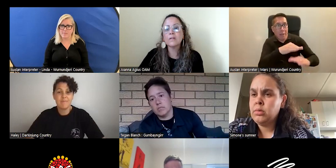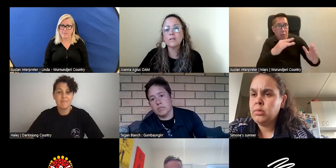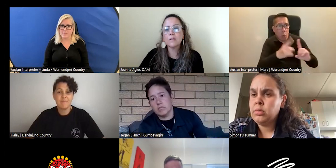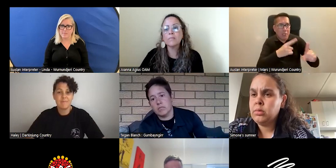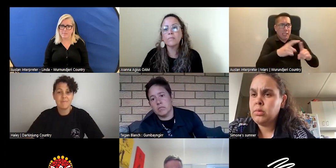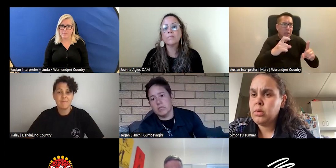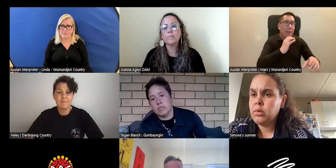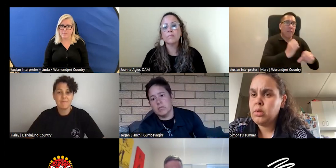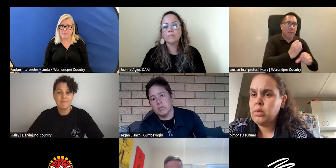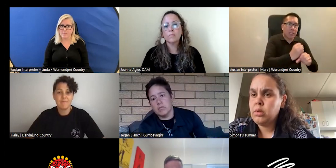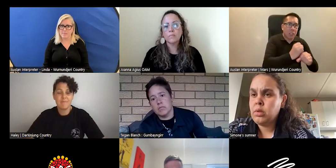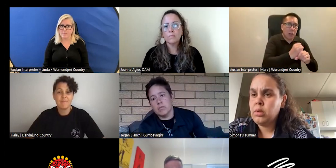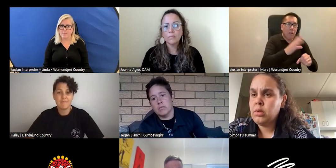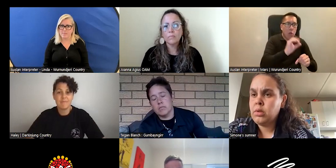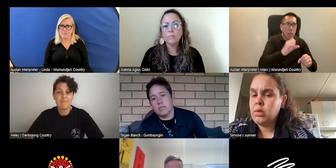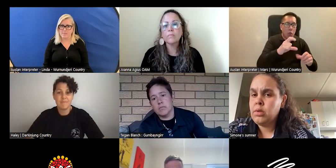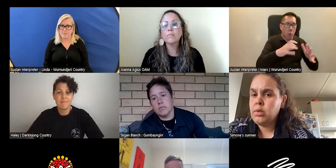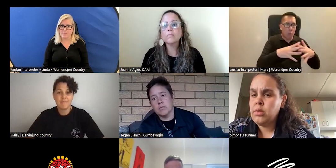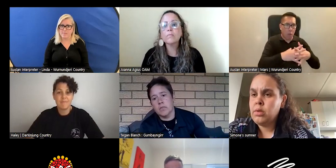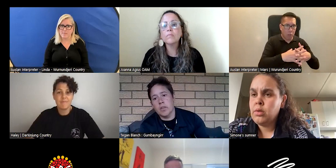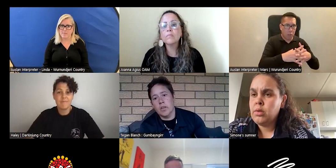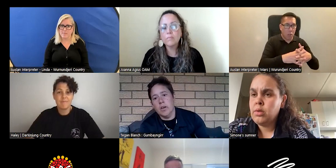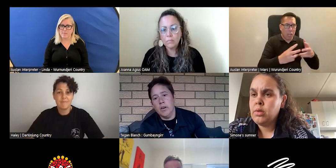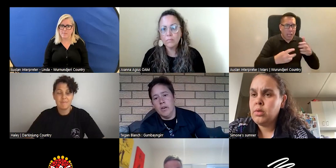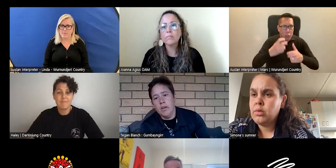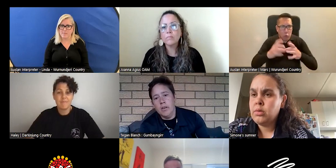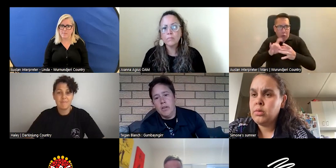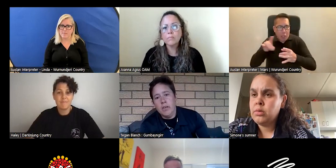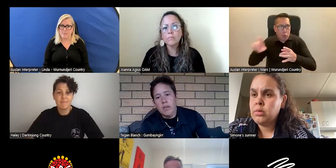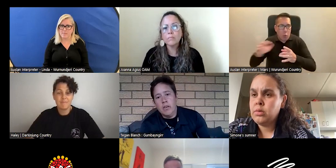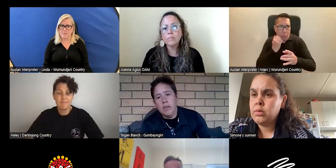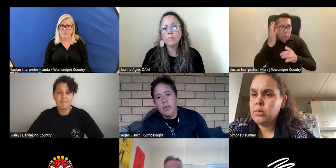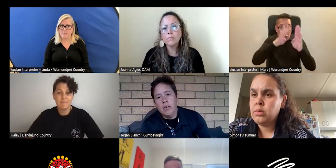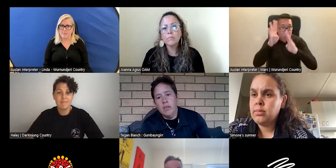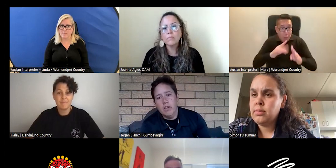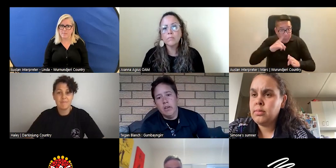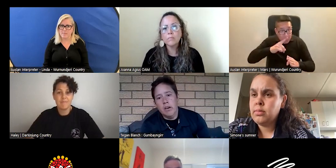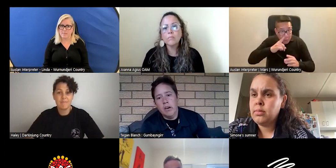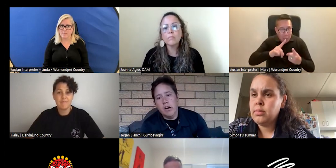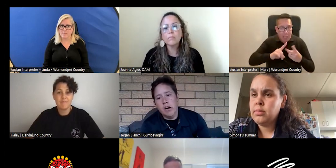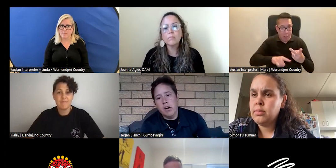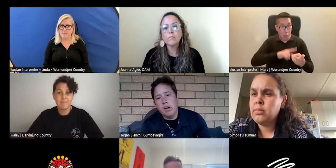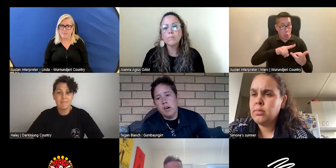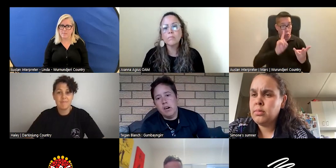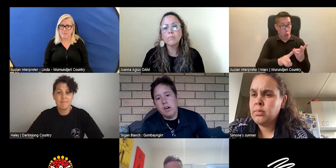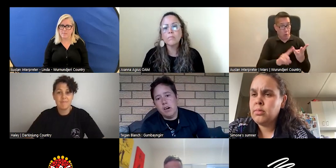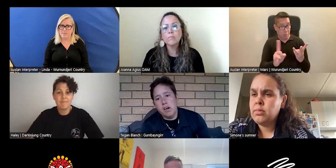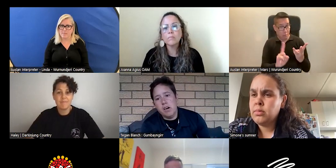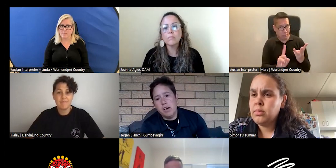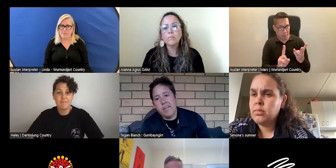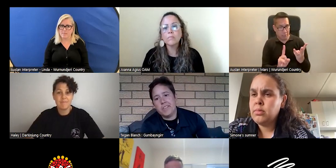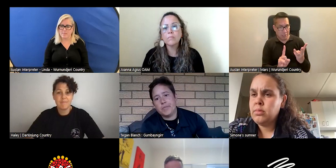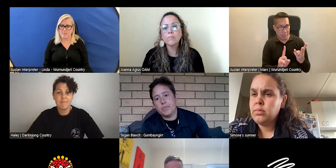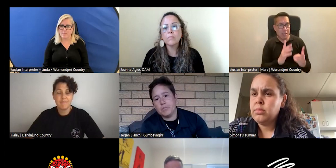Government of the Commonwealth on matters relating to Aboriginal and Torres Strait Islander people. And number 3,